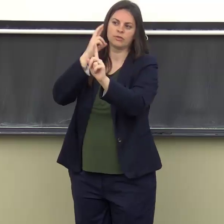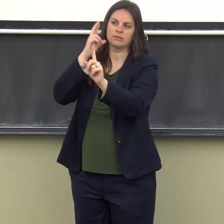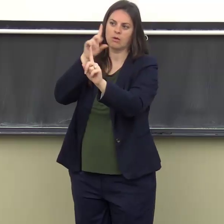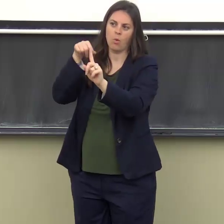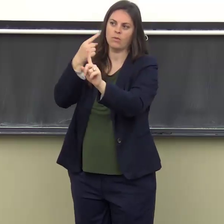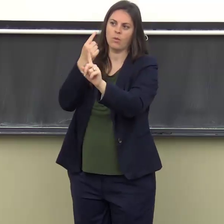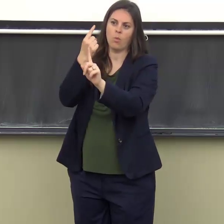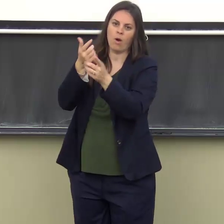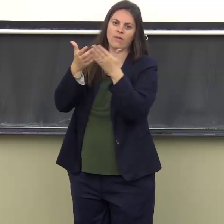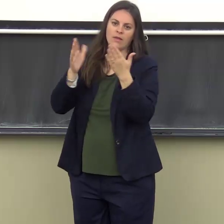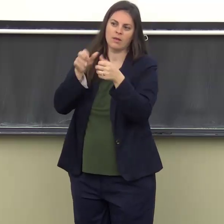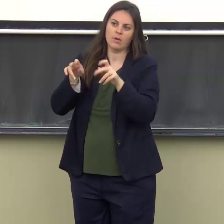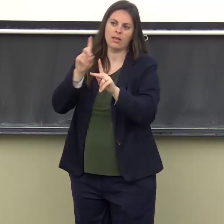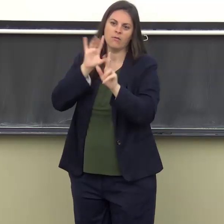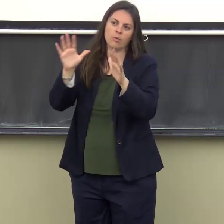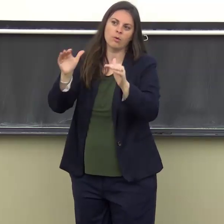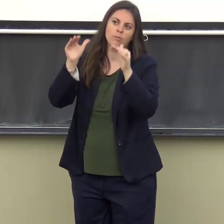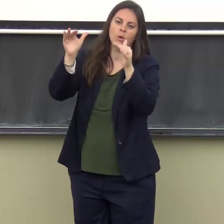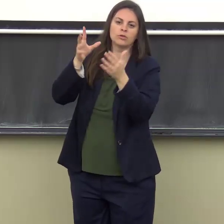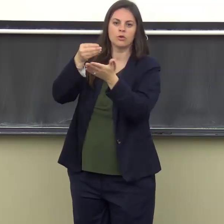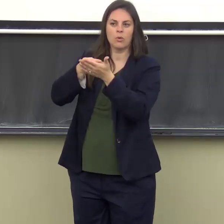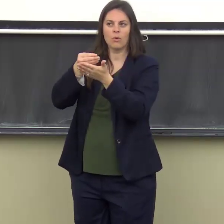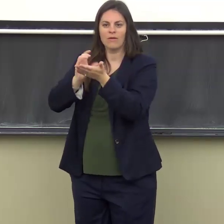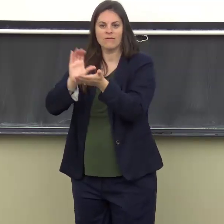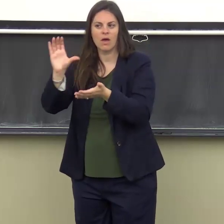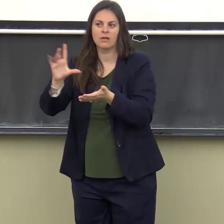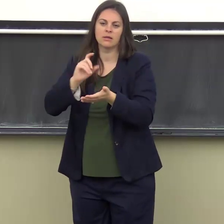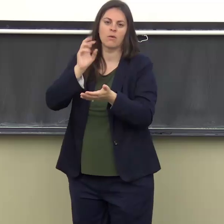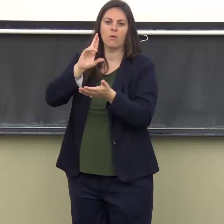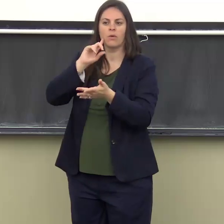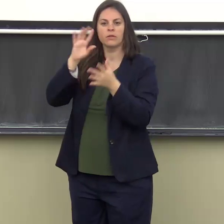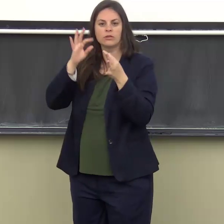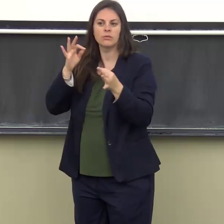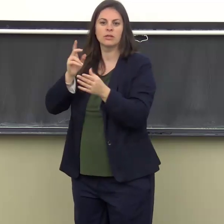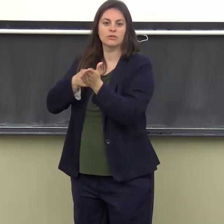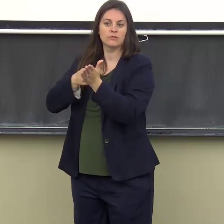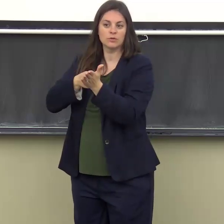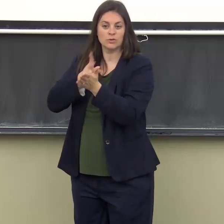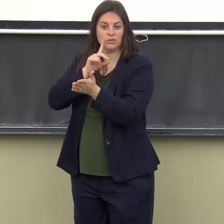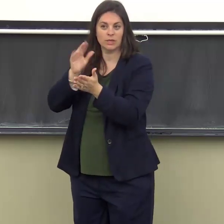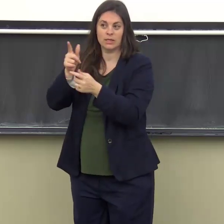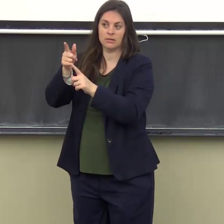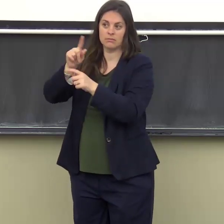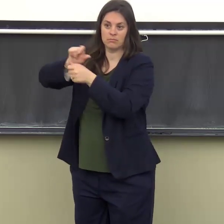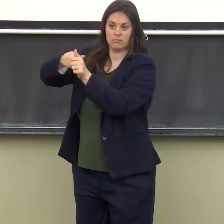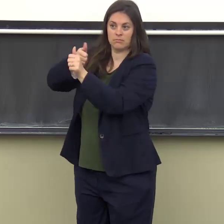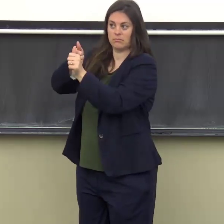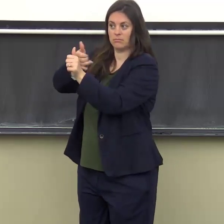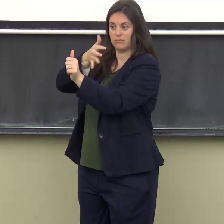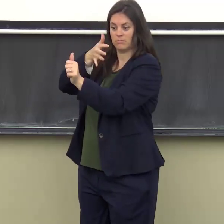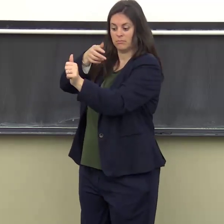for promotion and funding and the determination of truth. Academia has a lot to blame for, but I